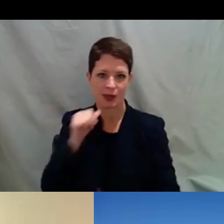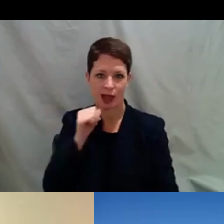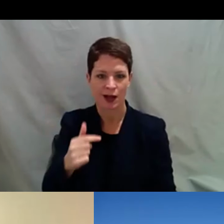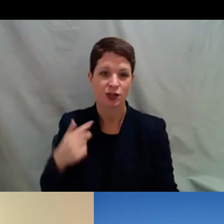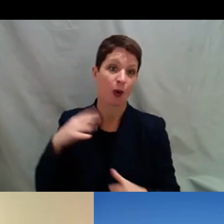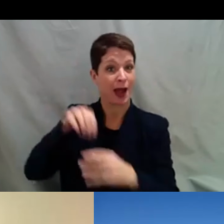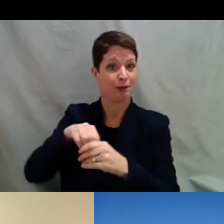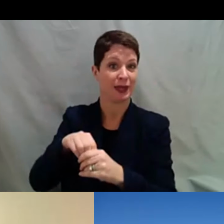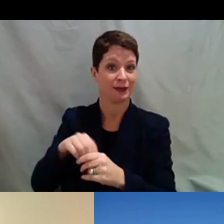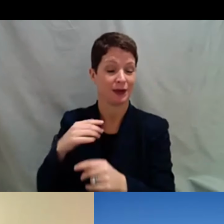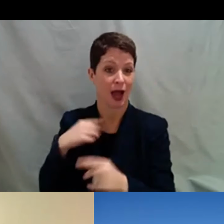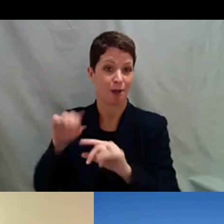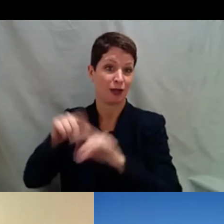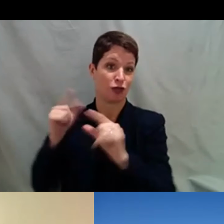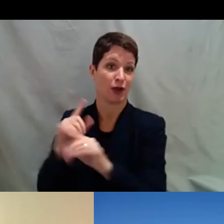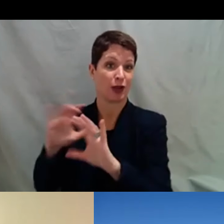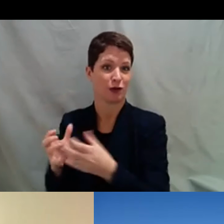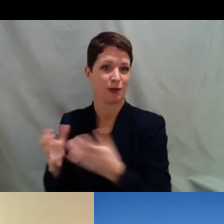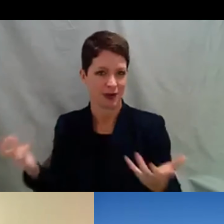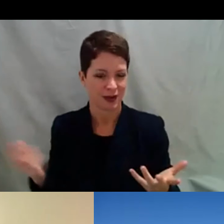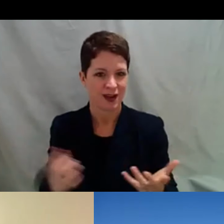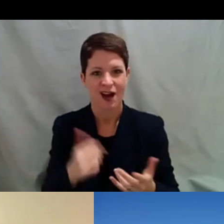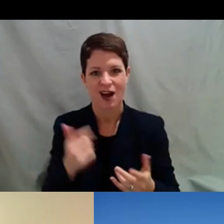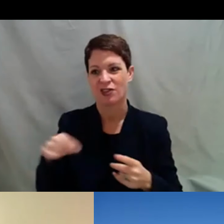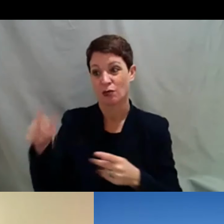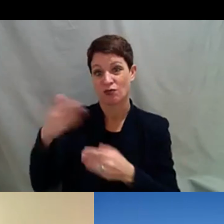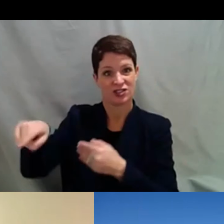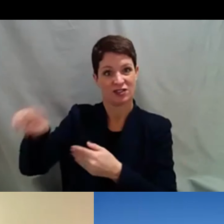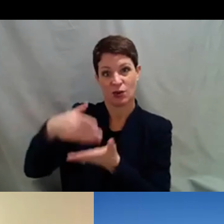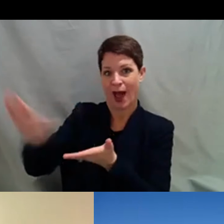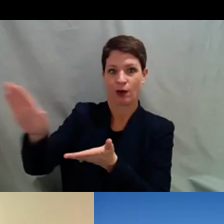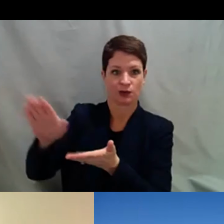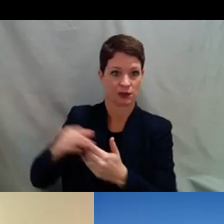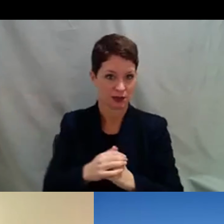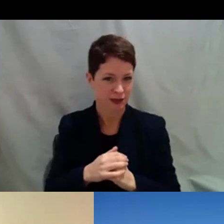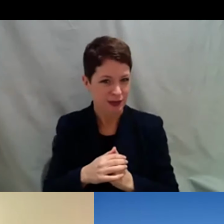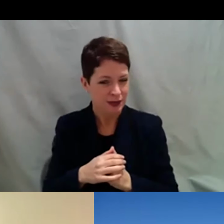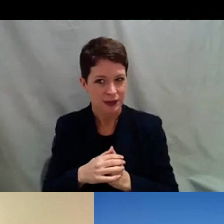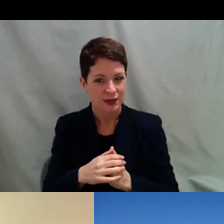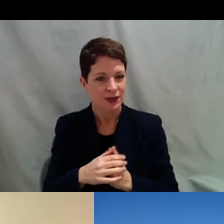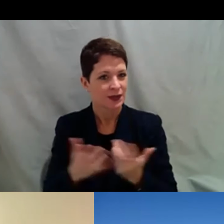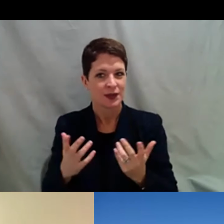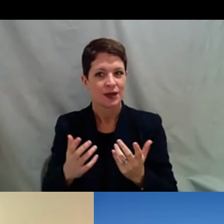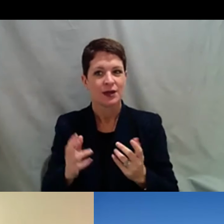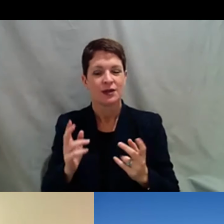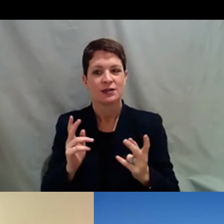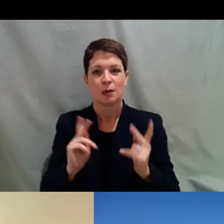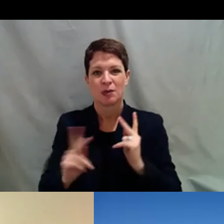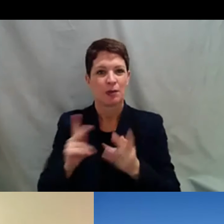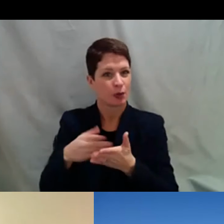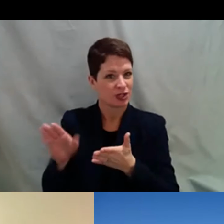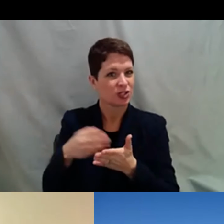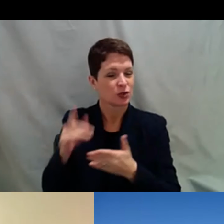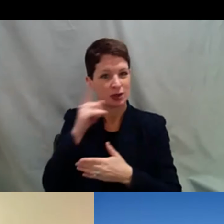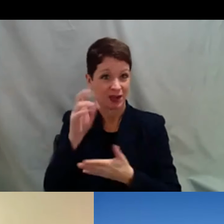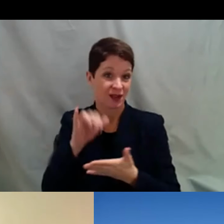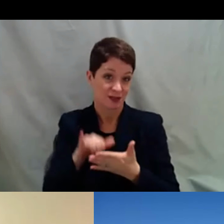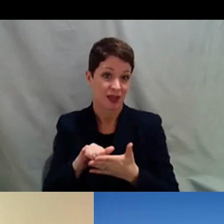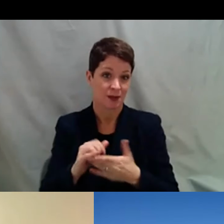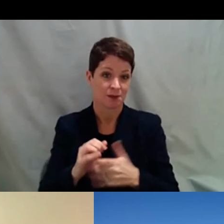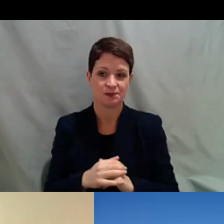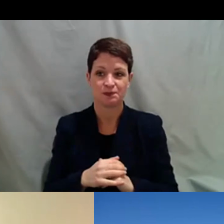in. Those other folks are out, right? So there's always like people who are being excluded as a result of that.